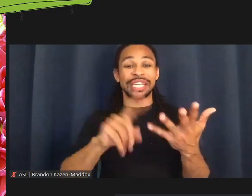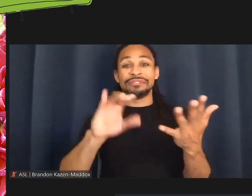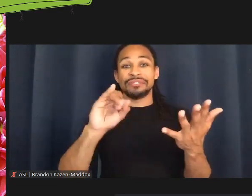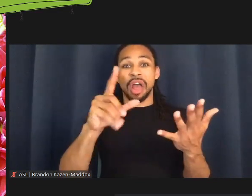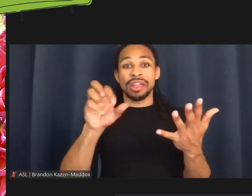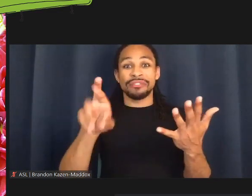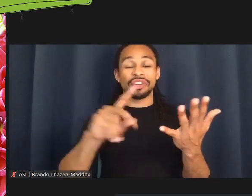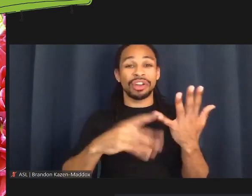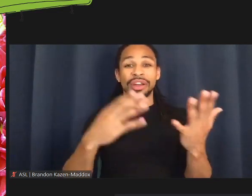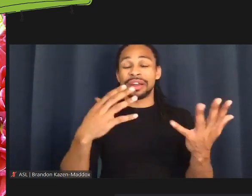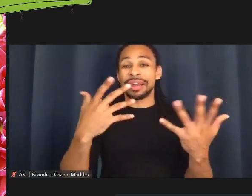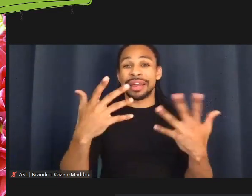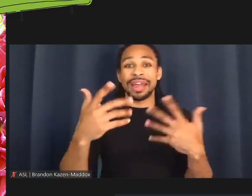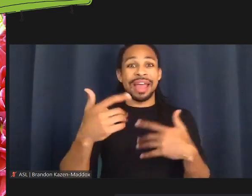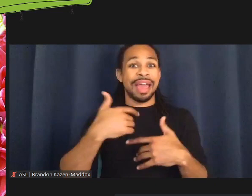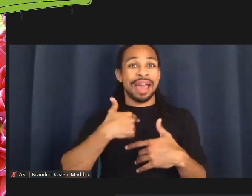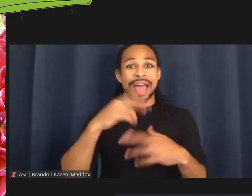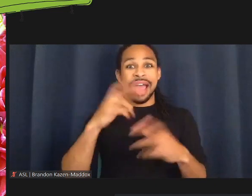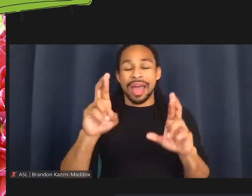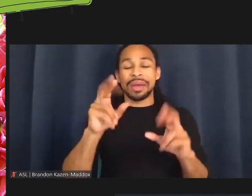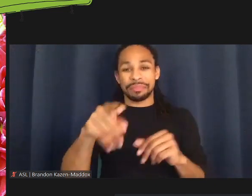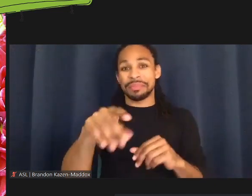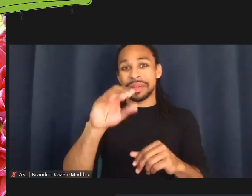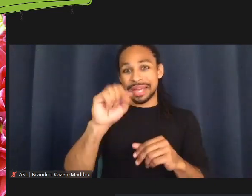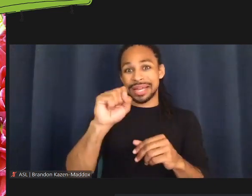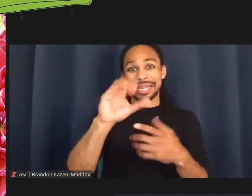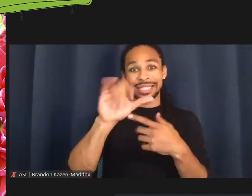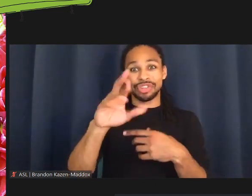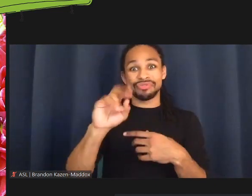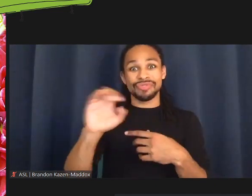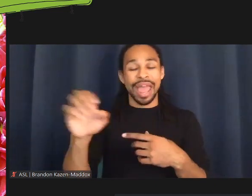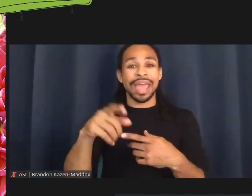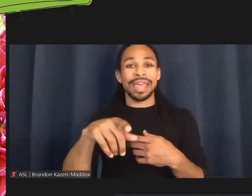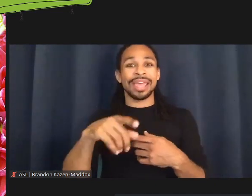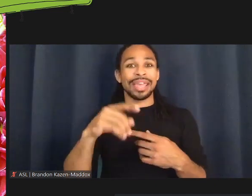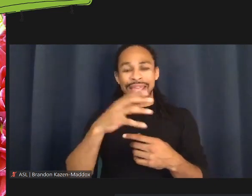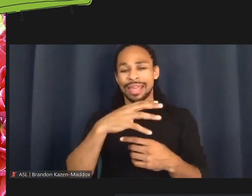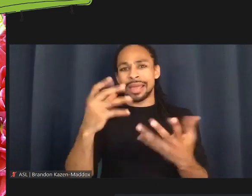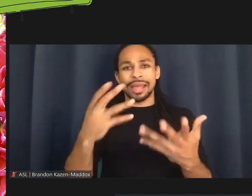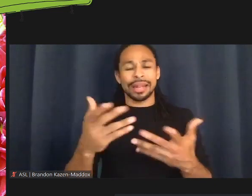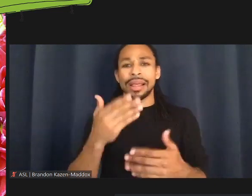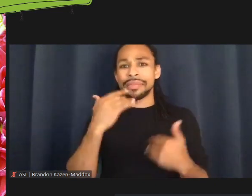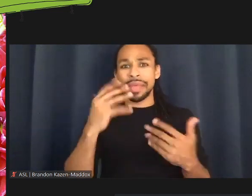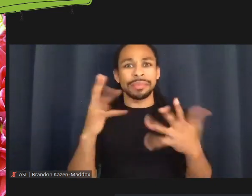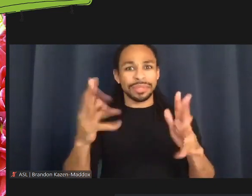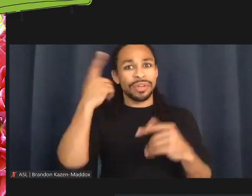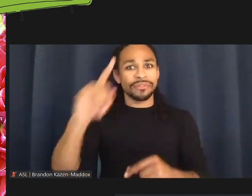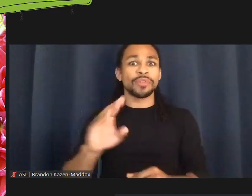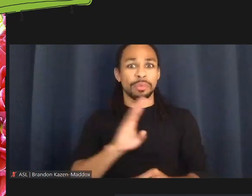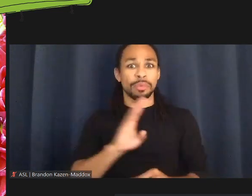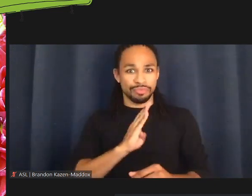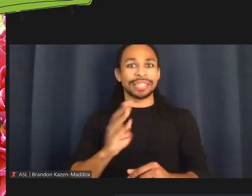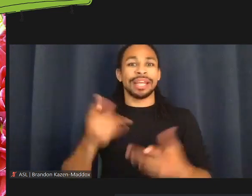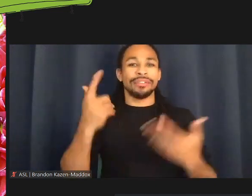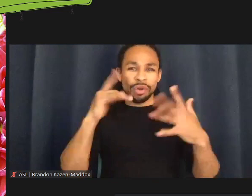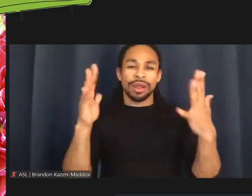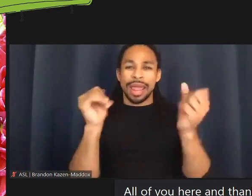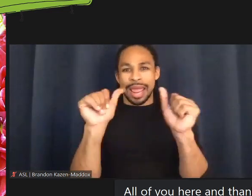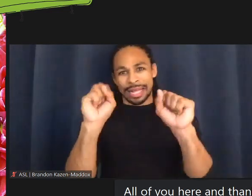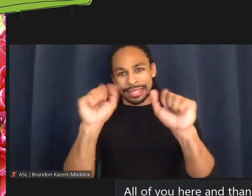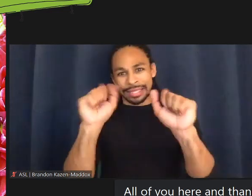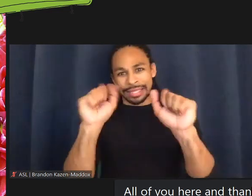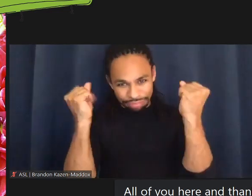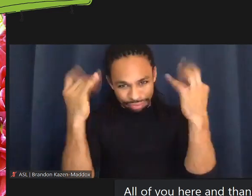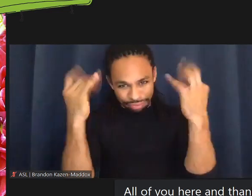got everyone because I have no spoon. Cyree, please. And please, let's give it up for Brandon doing ASL